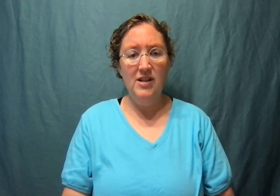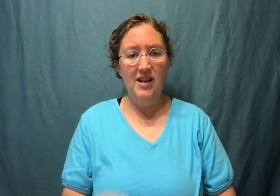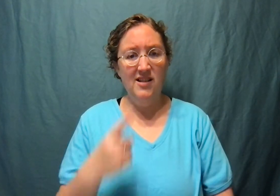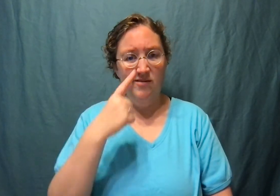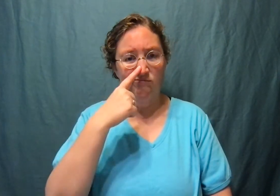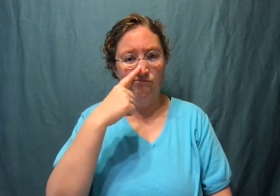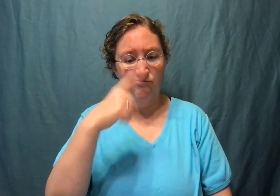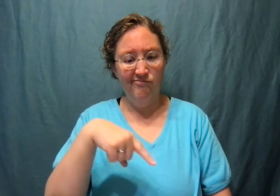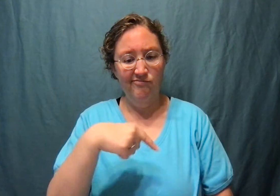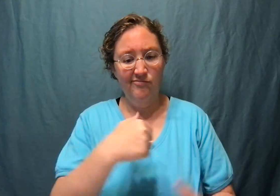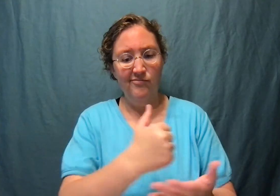says,